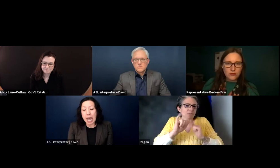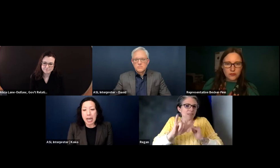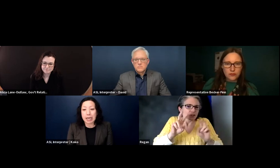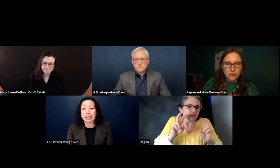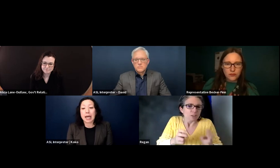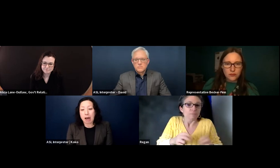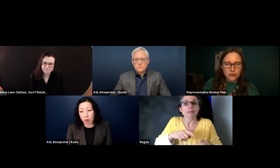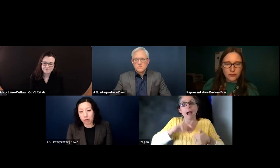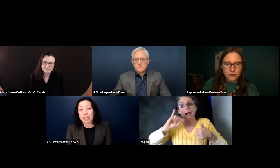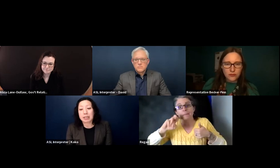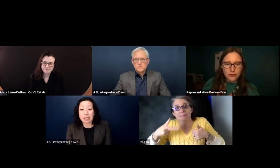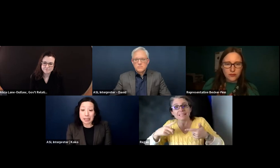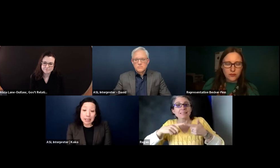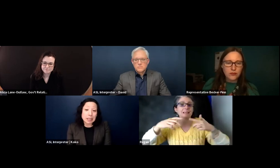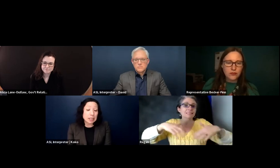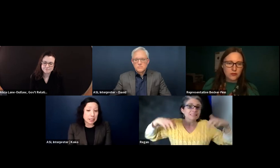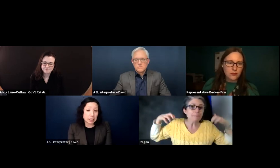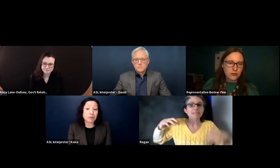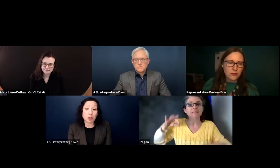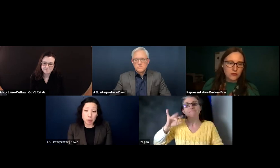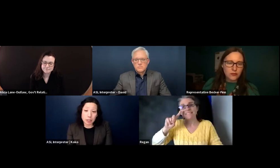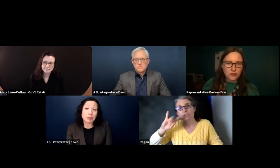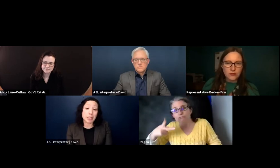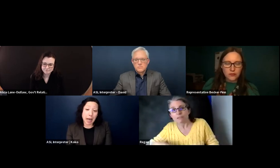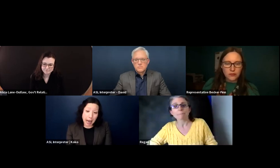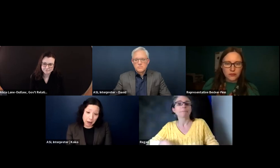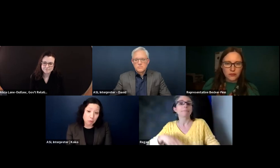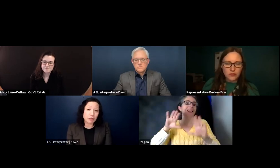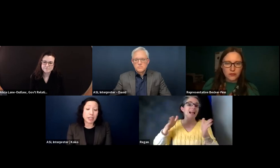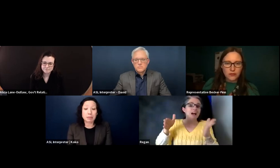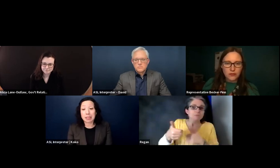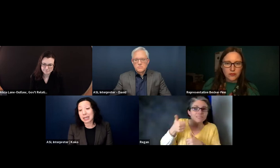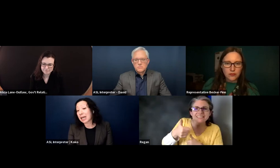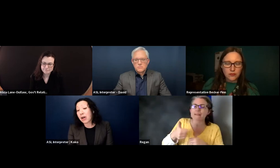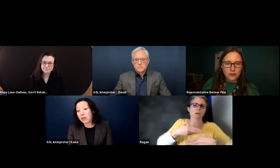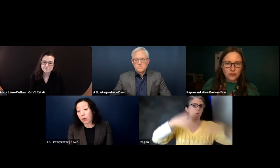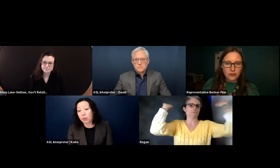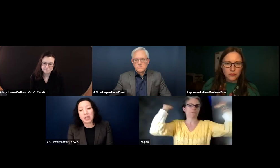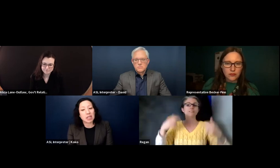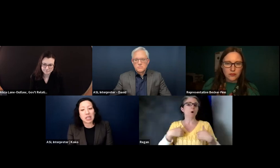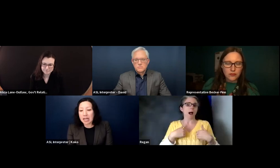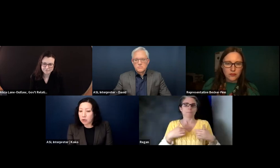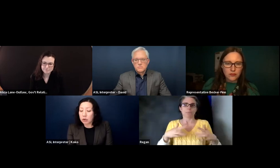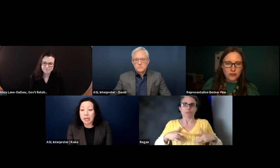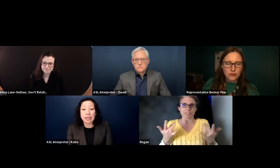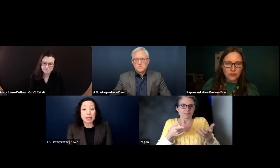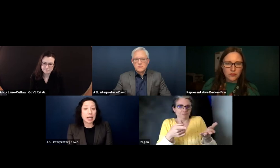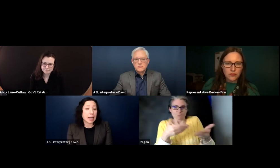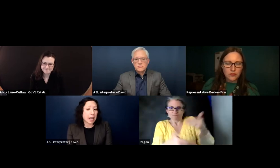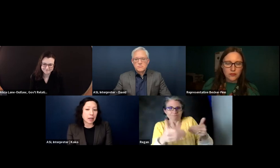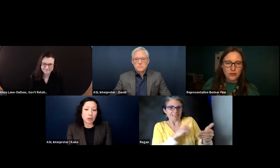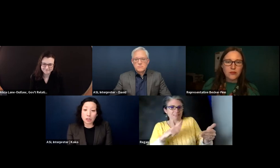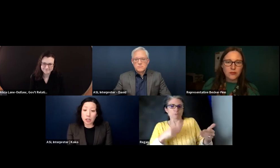credibility and have more flexibility. Deaf interpreters are able to have more flexibility for within the classroom